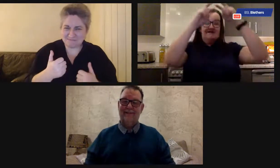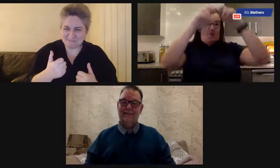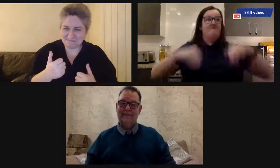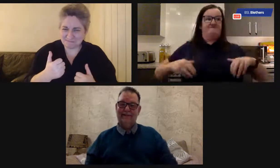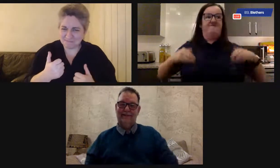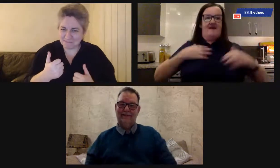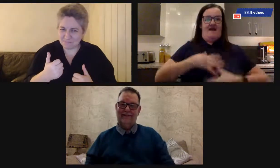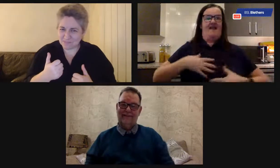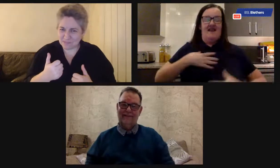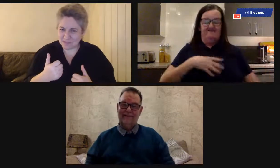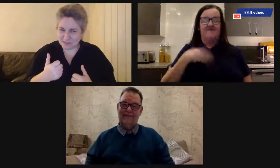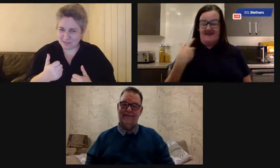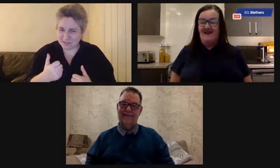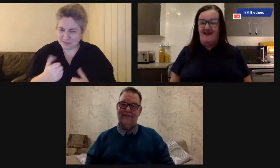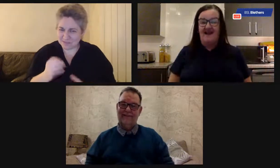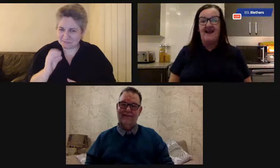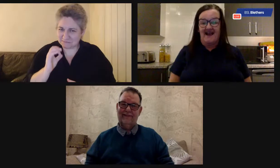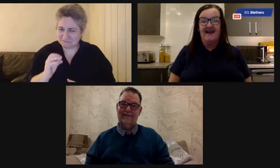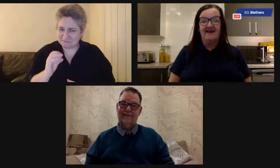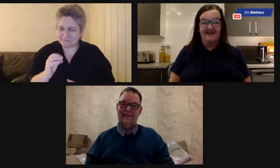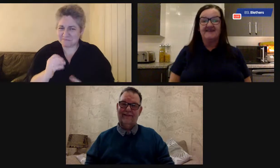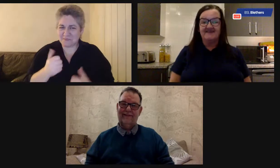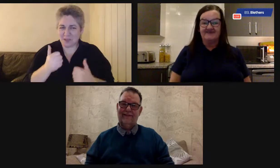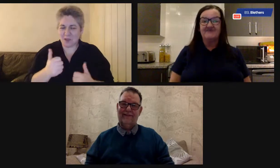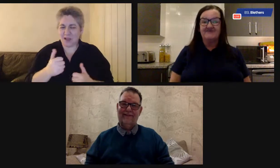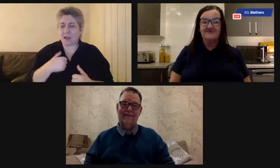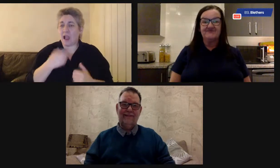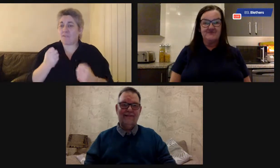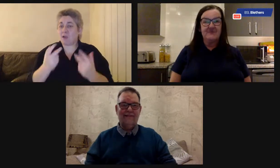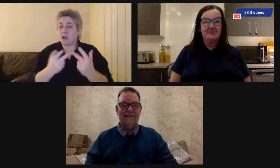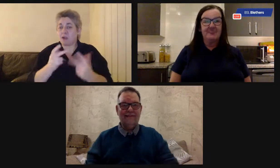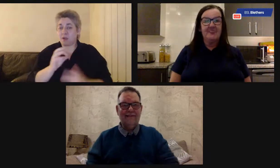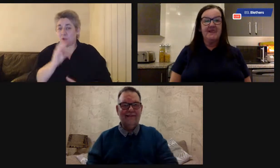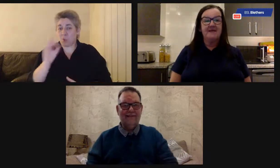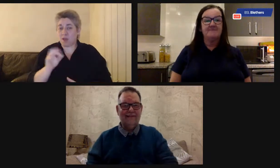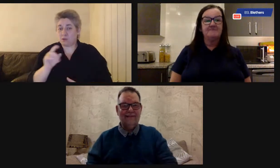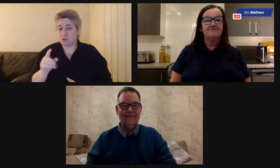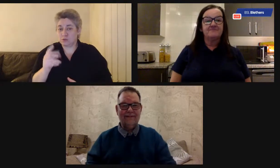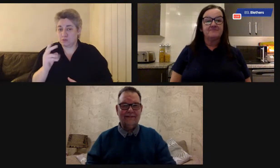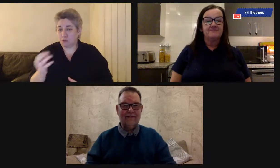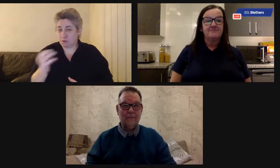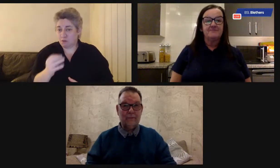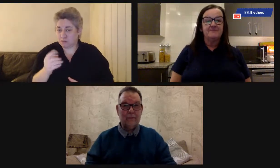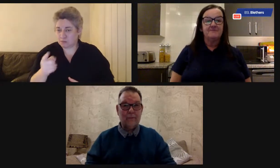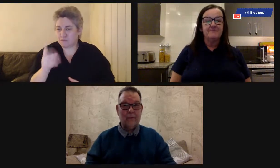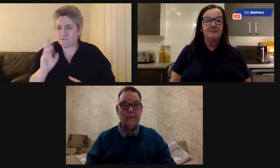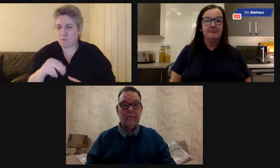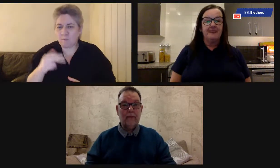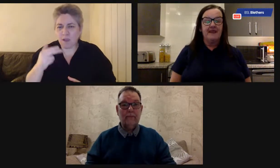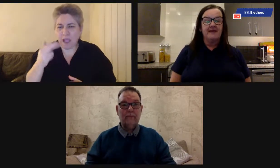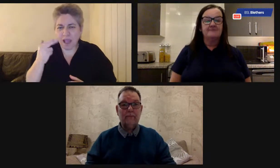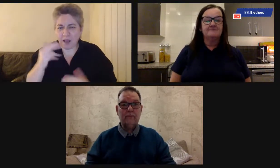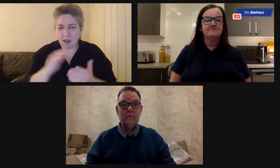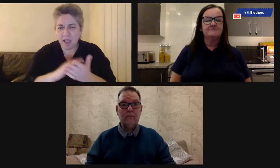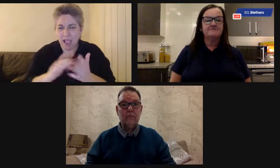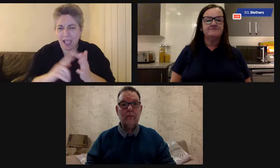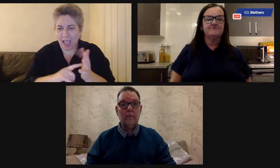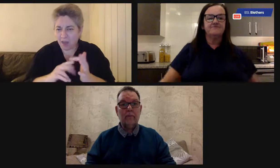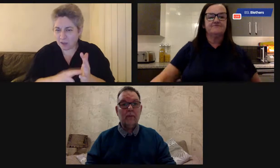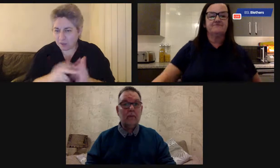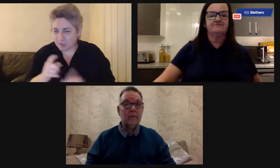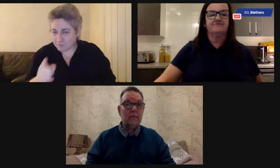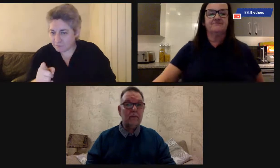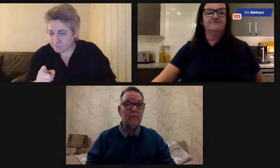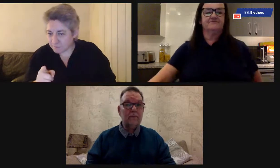But it's amazing to how it made you feel. Honestly, I think you genuinely felt like royalty. So we've got more questions coming